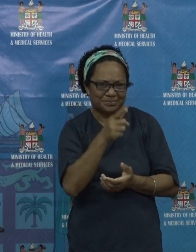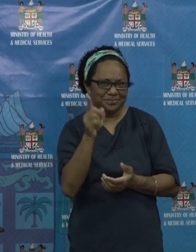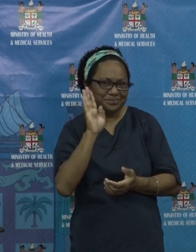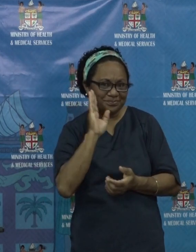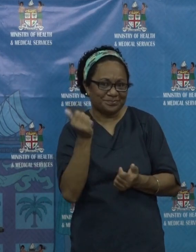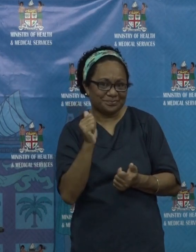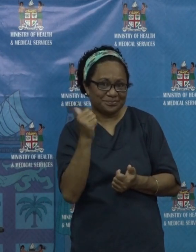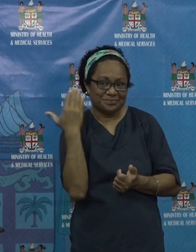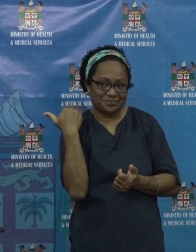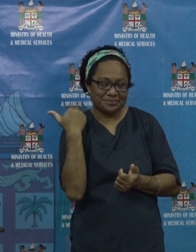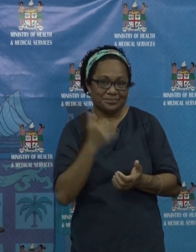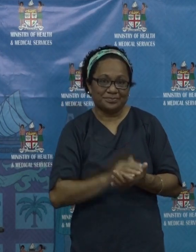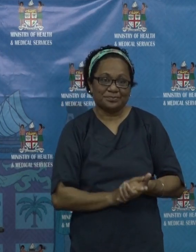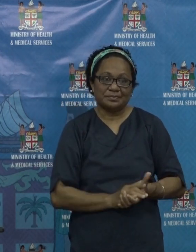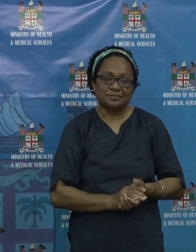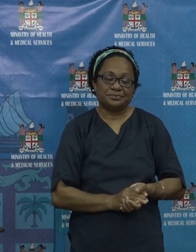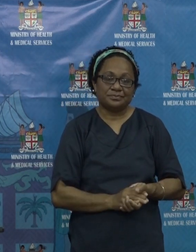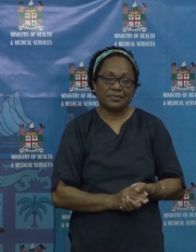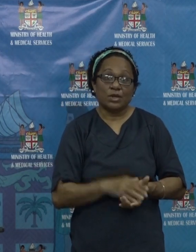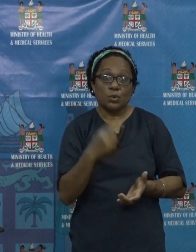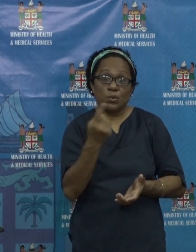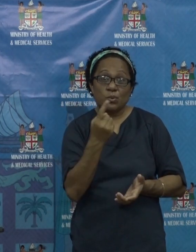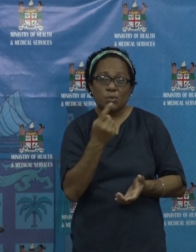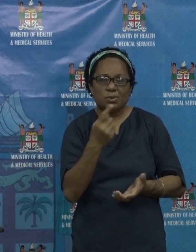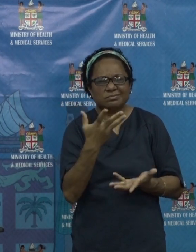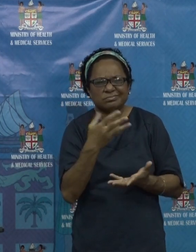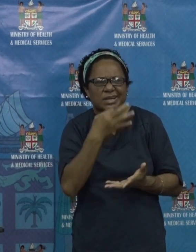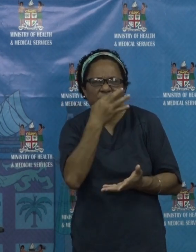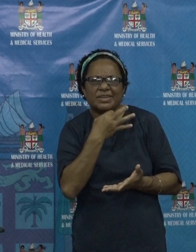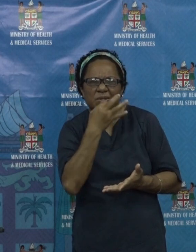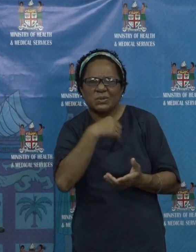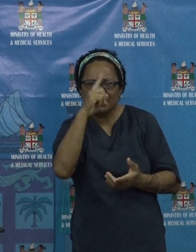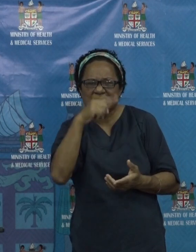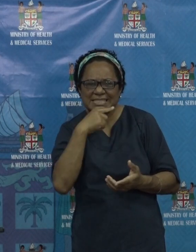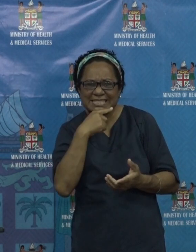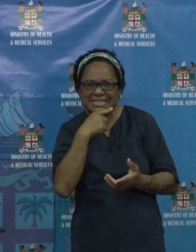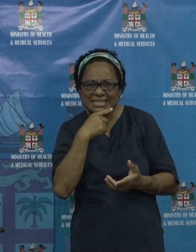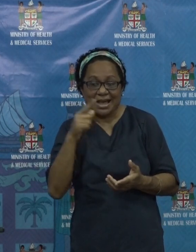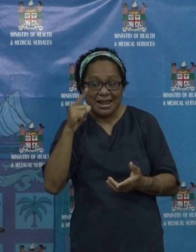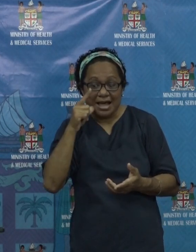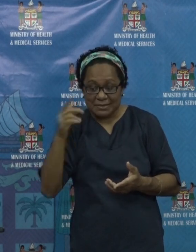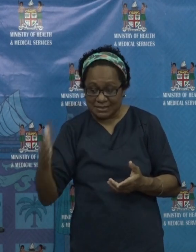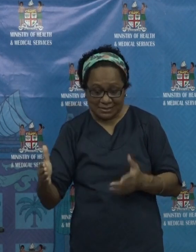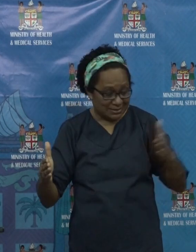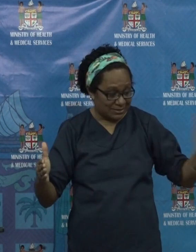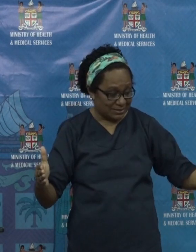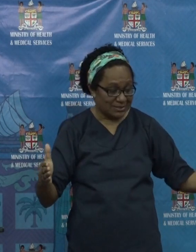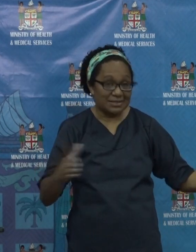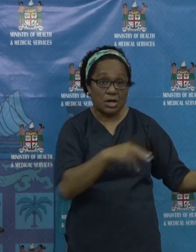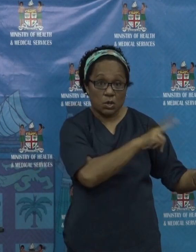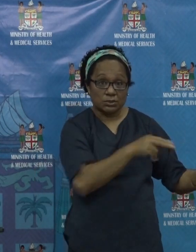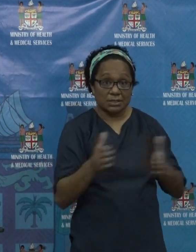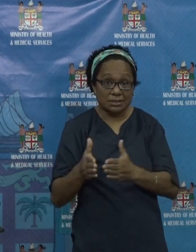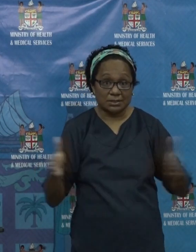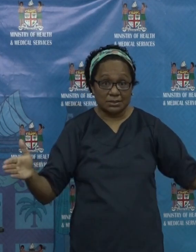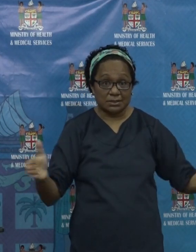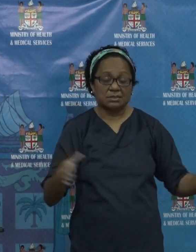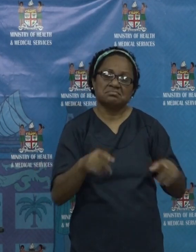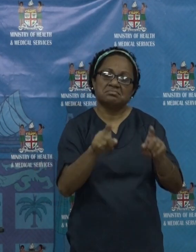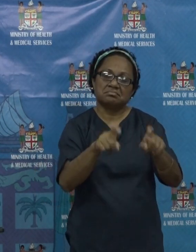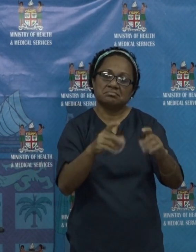heard, for those who have mild symptoms in the Lami Suvarnasuri area, stay at home for 14